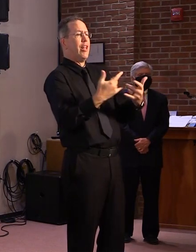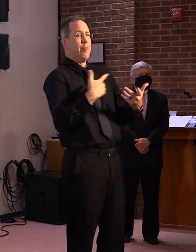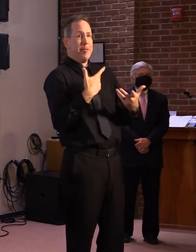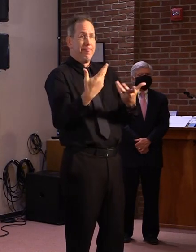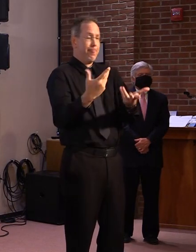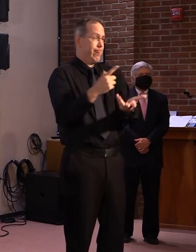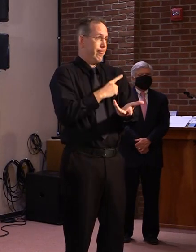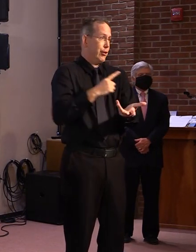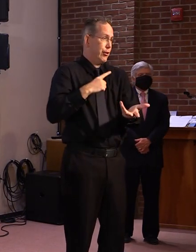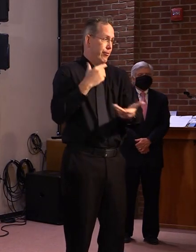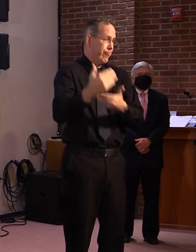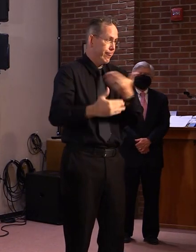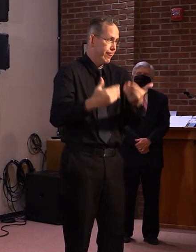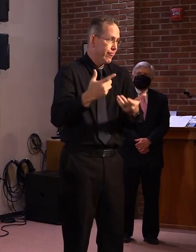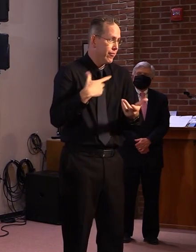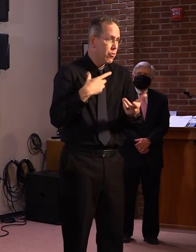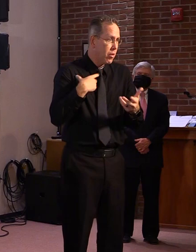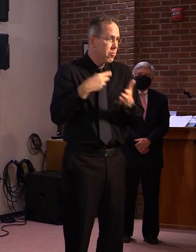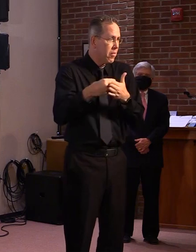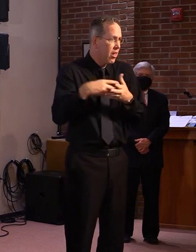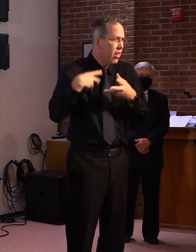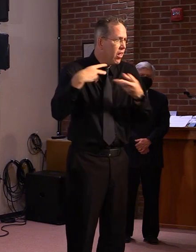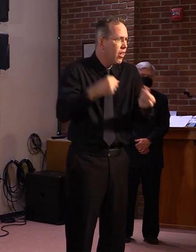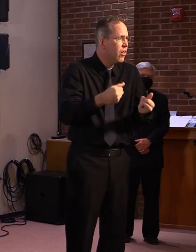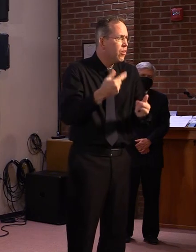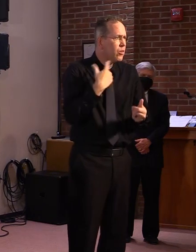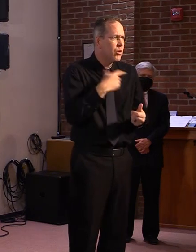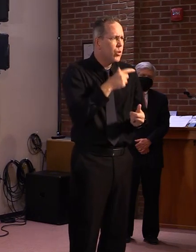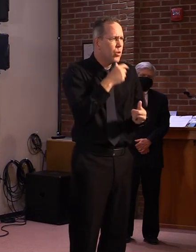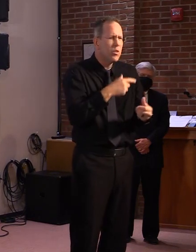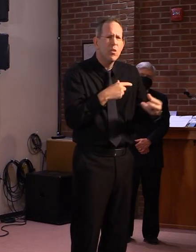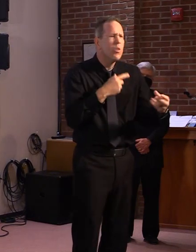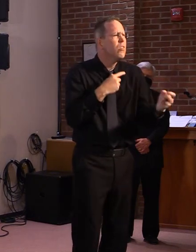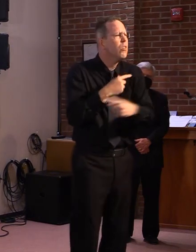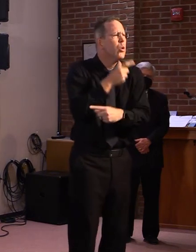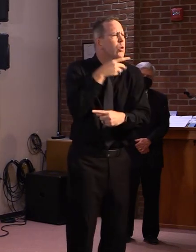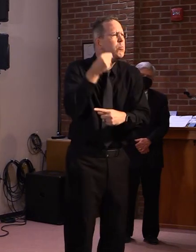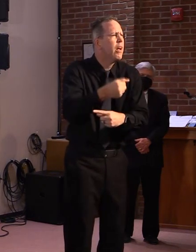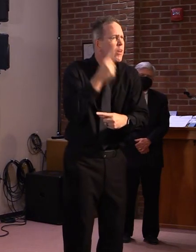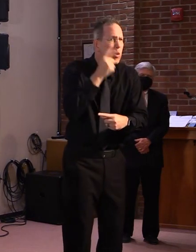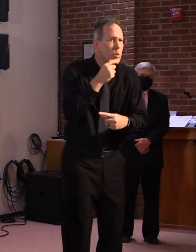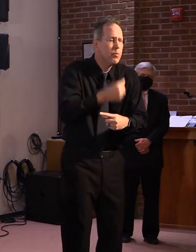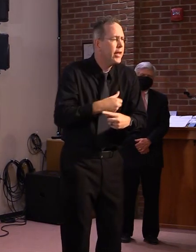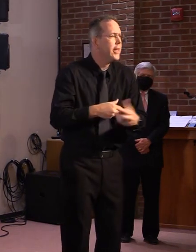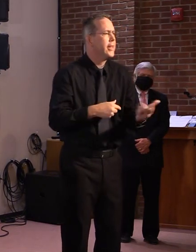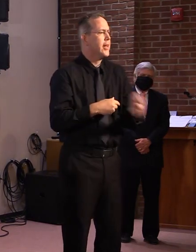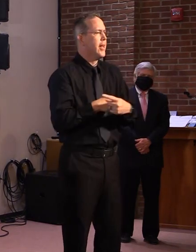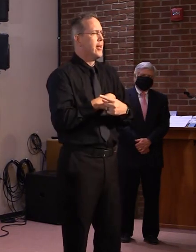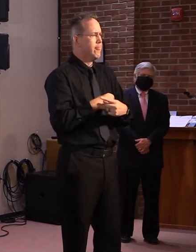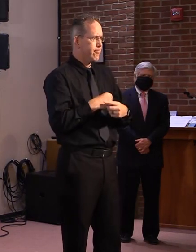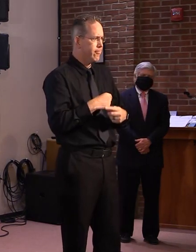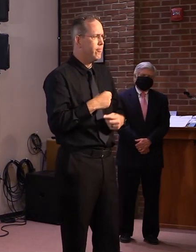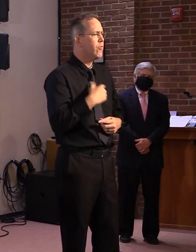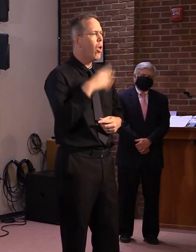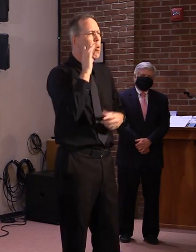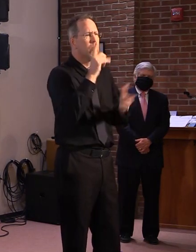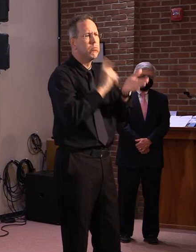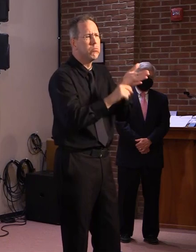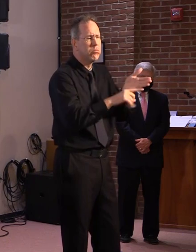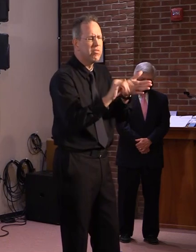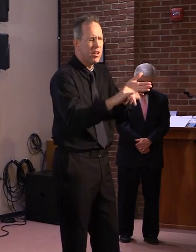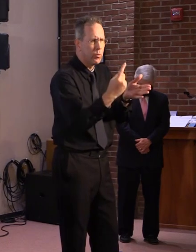Thank you, Governor. We can follow up on that. Thank you, Secretary Young. Chris Roy, Newport Daily